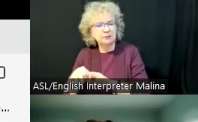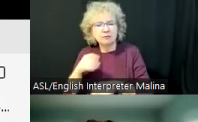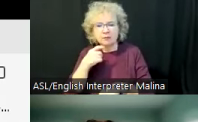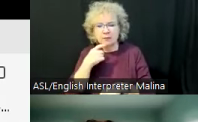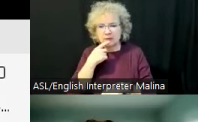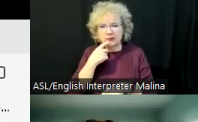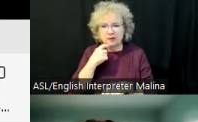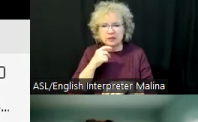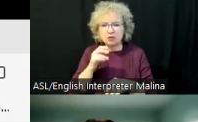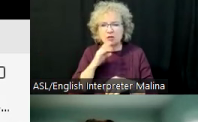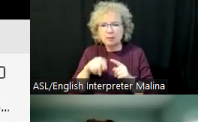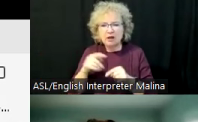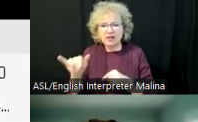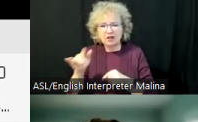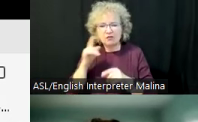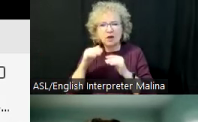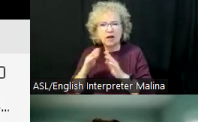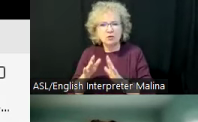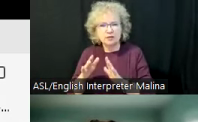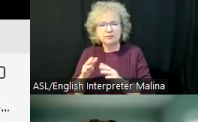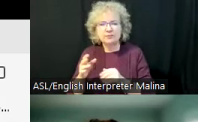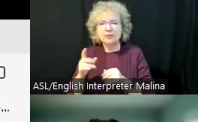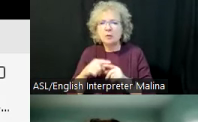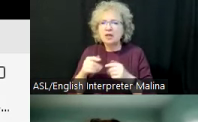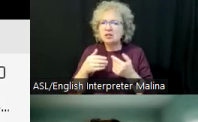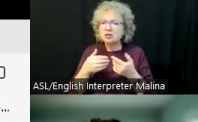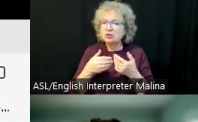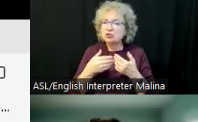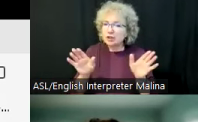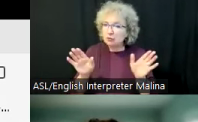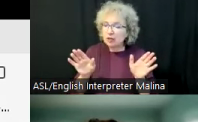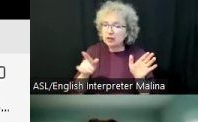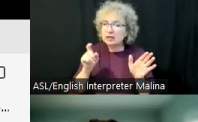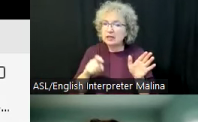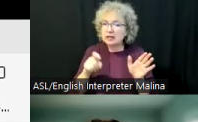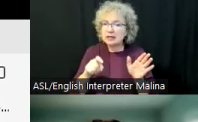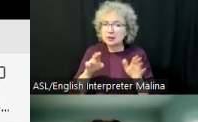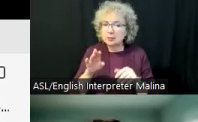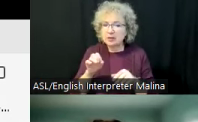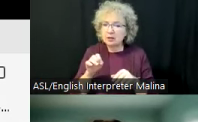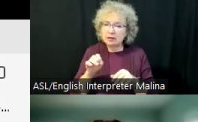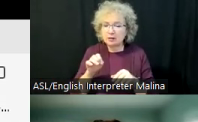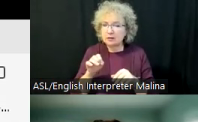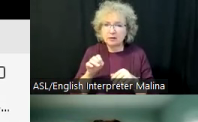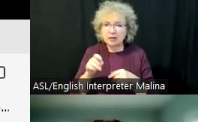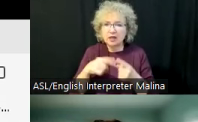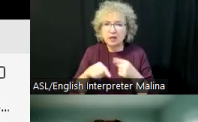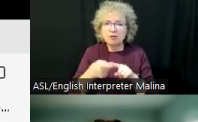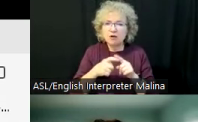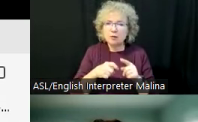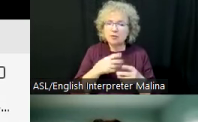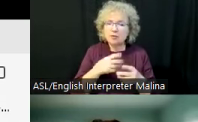talk about what that is for housing. But generally, you need to be, you know, coming out of jail or